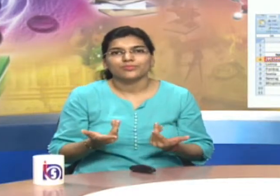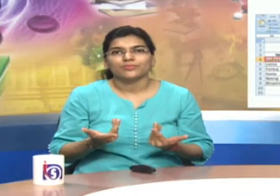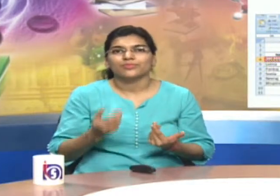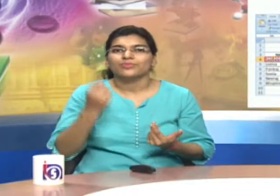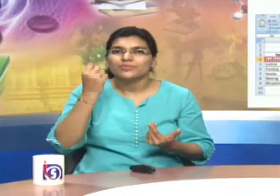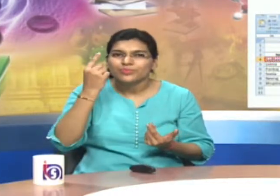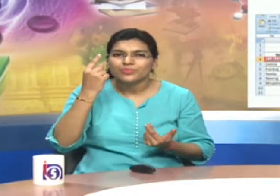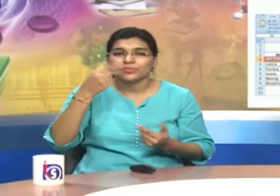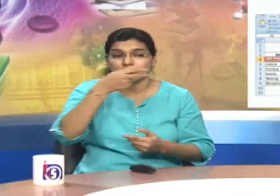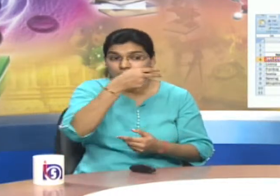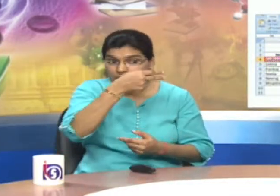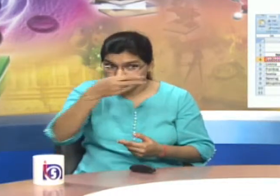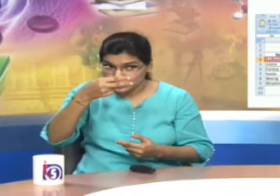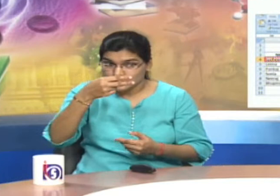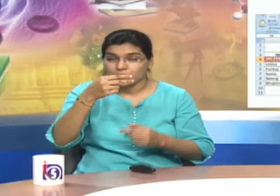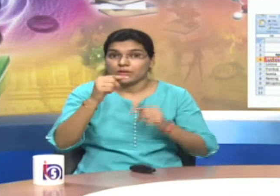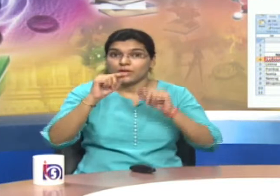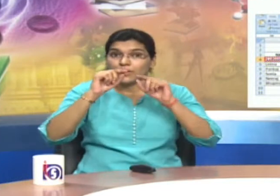as 79.5.